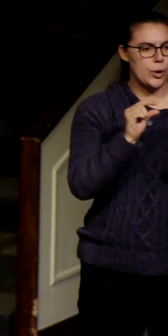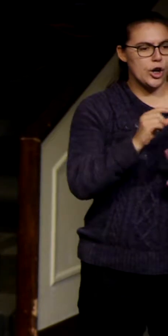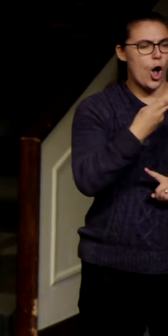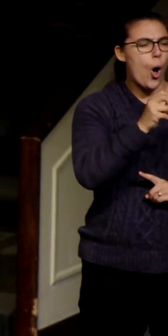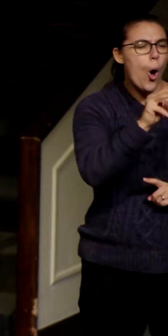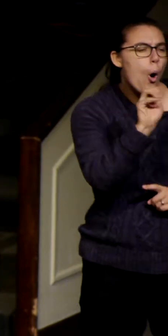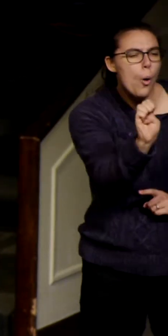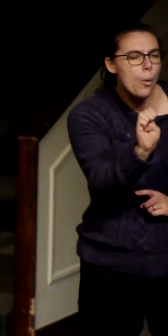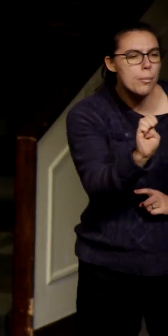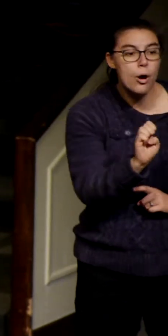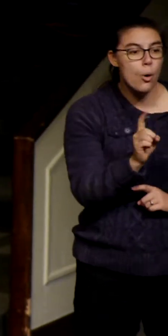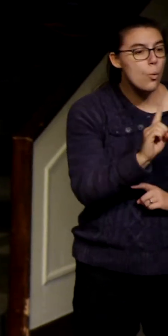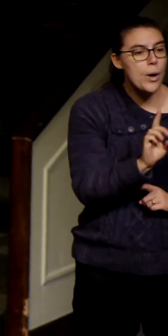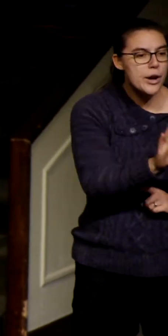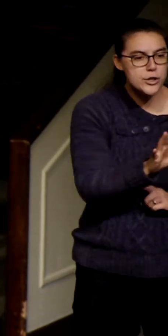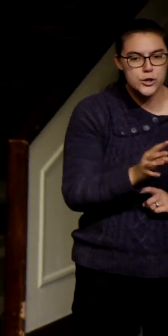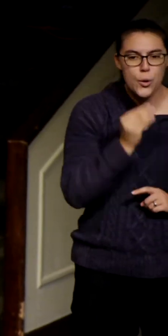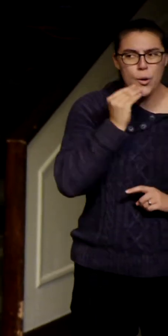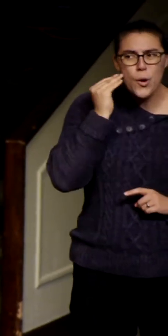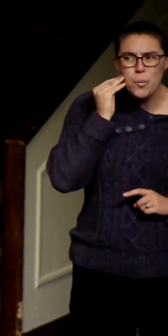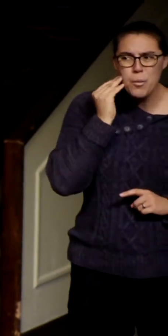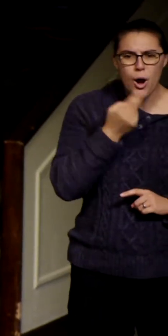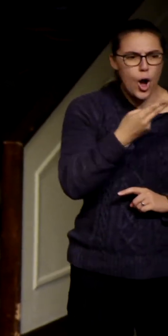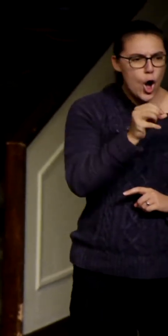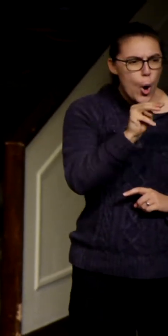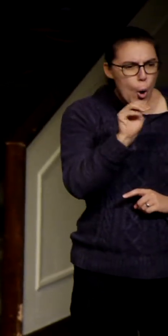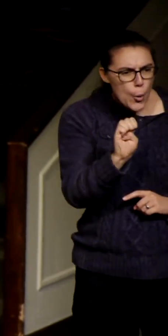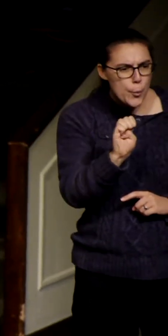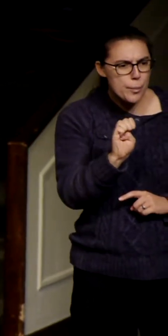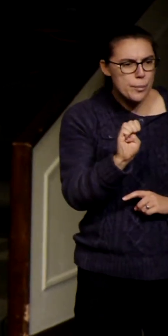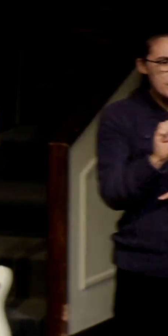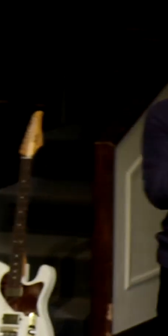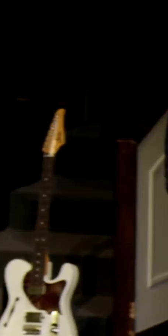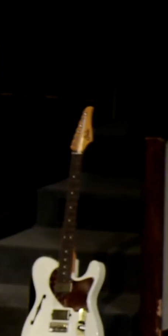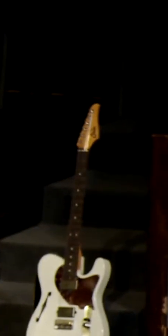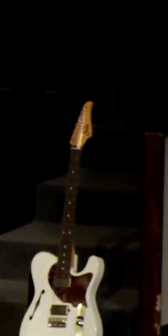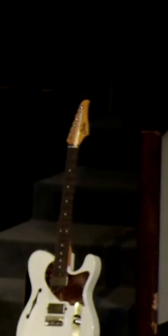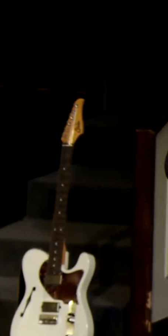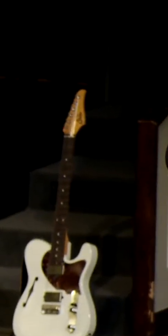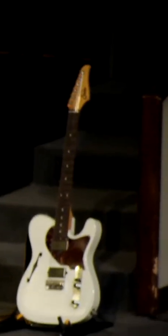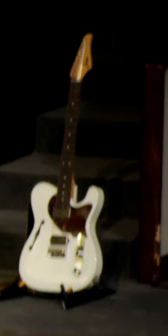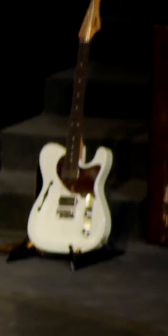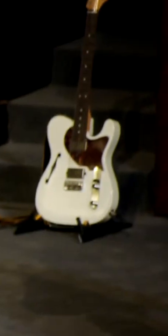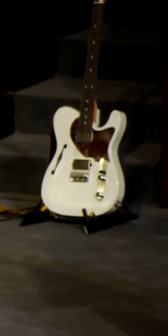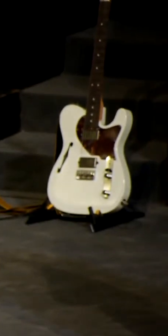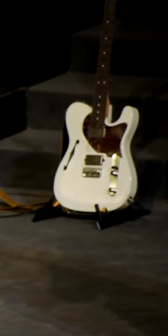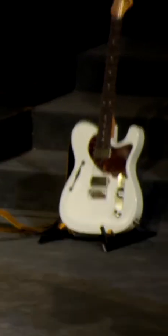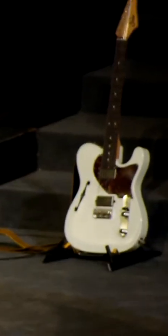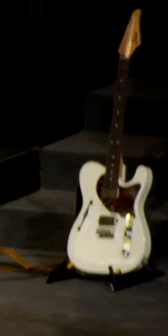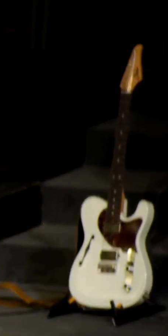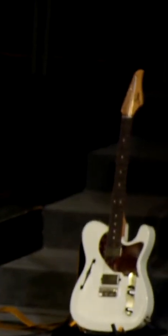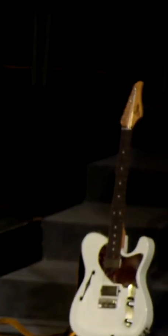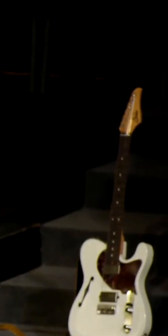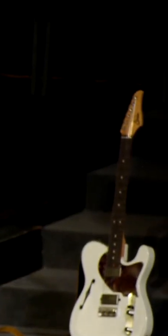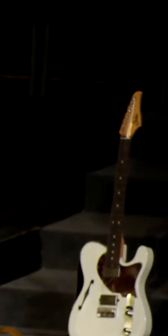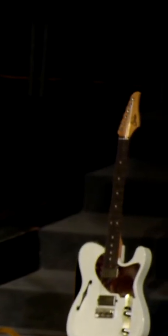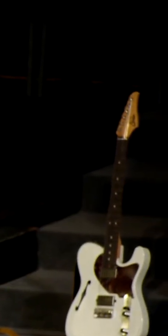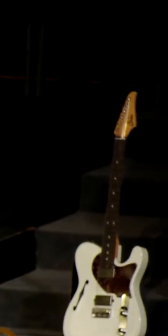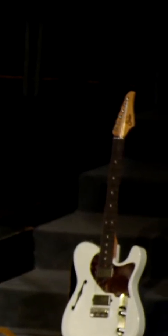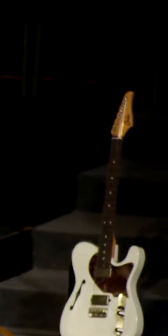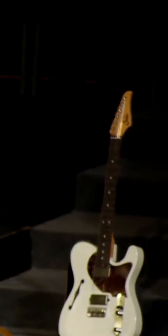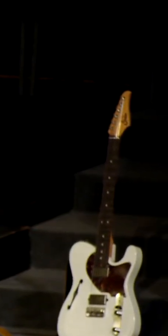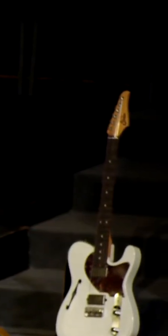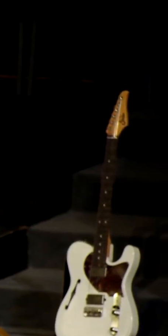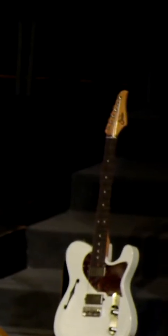home? Look at me getting mad at you now. Home. It's on your birth certificate. Country of origin. You know what?